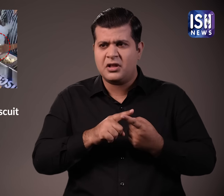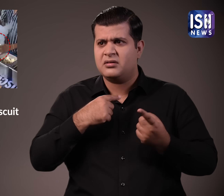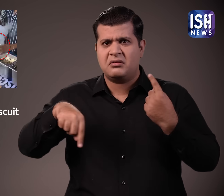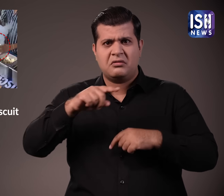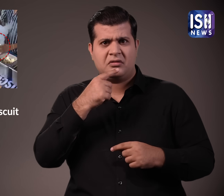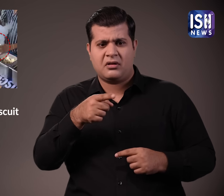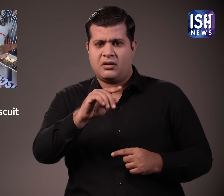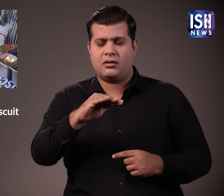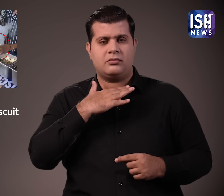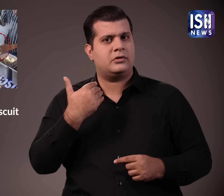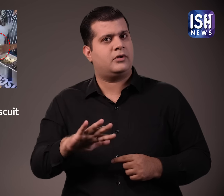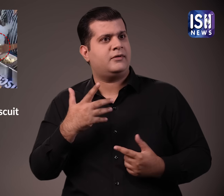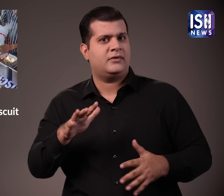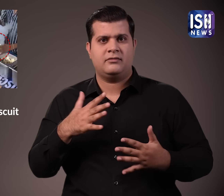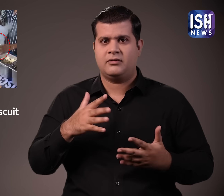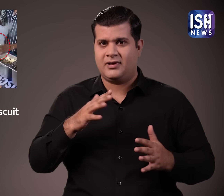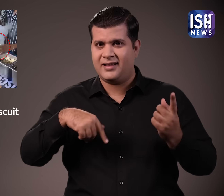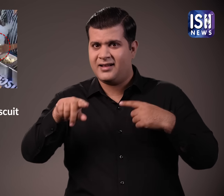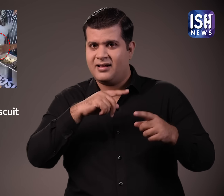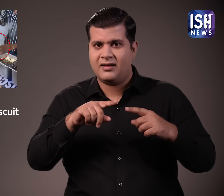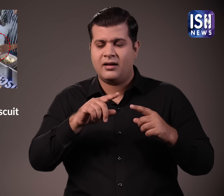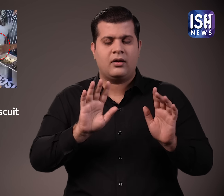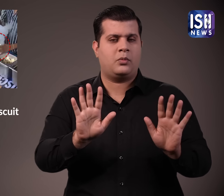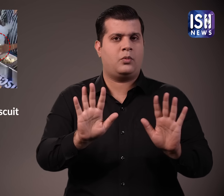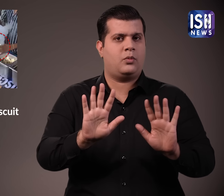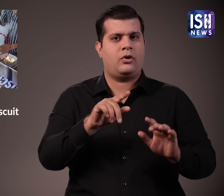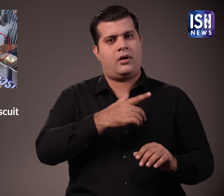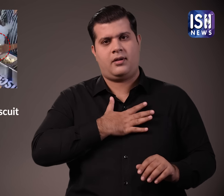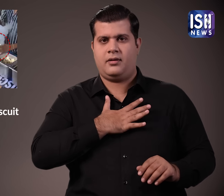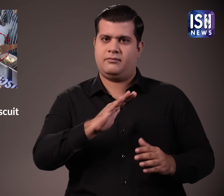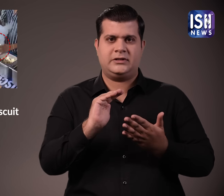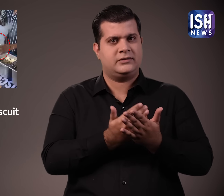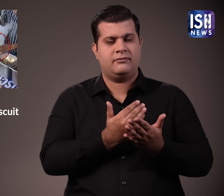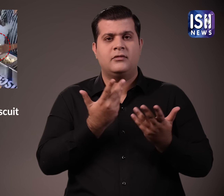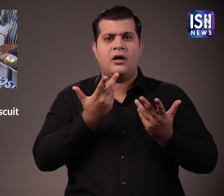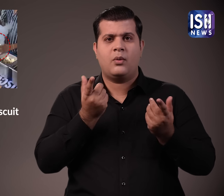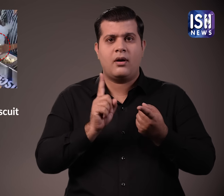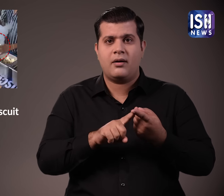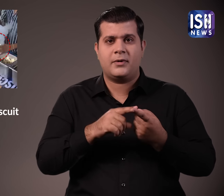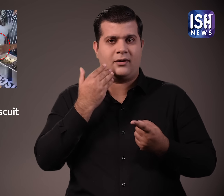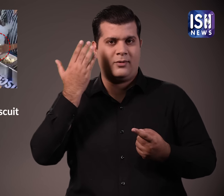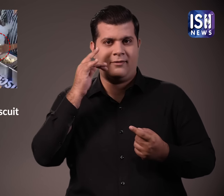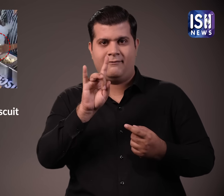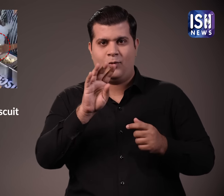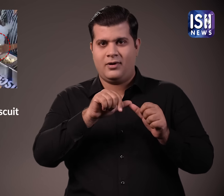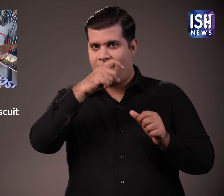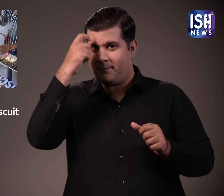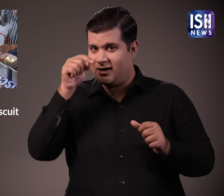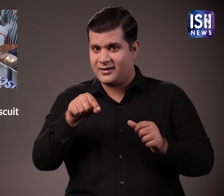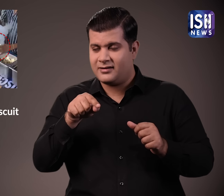It was also being reported that the child had died. But the truth is, the boy is alive and safe. When after